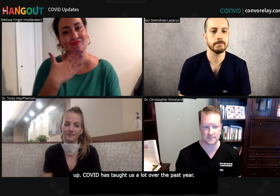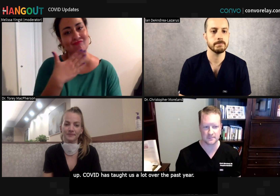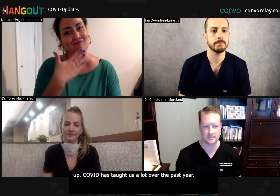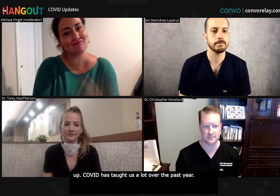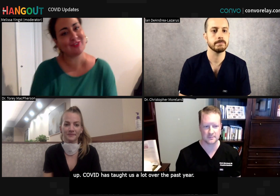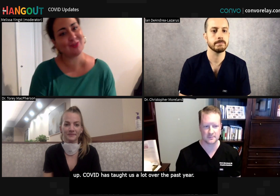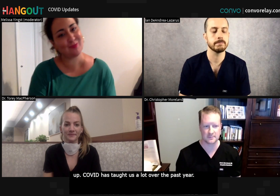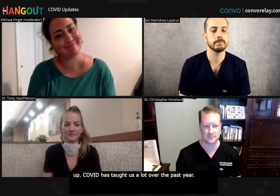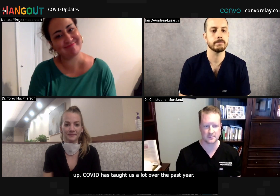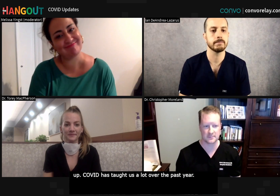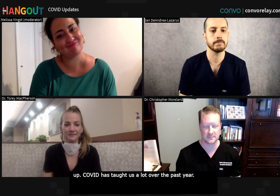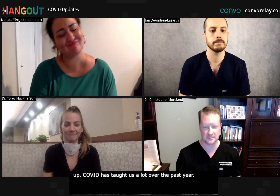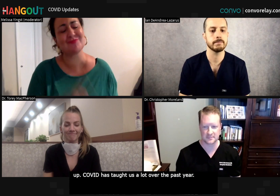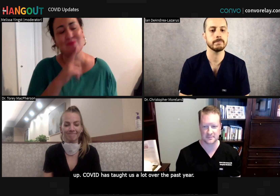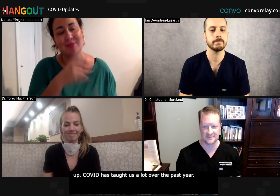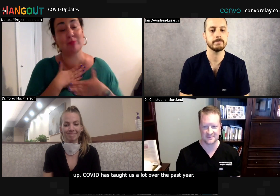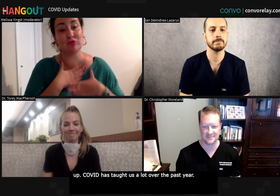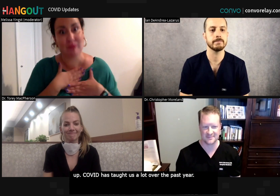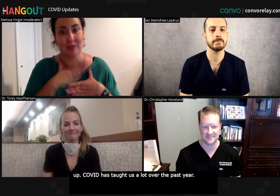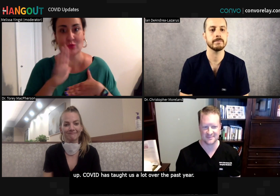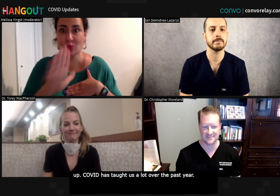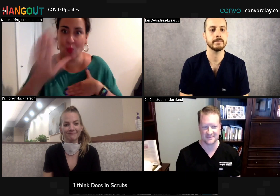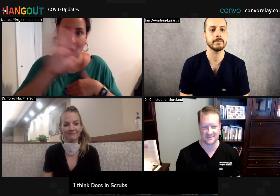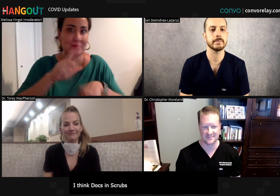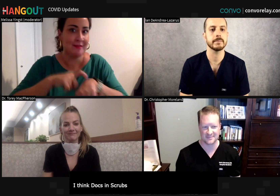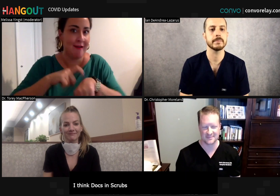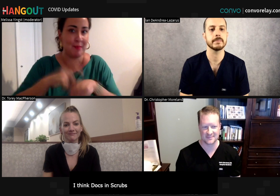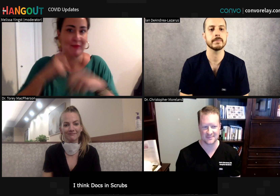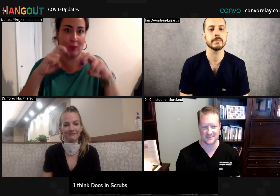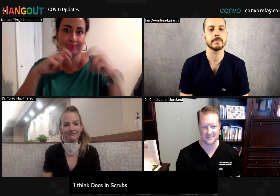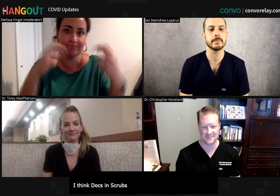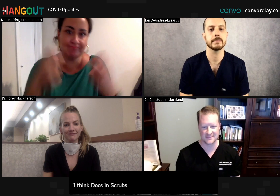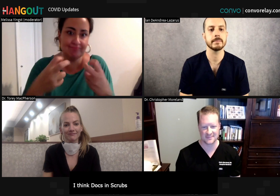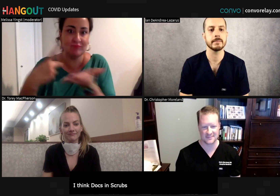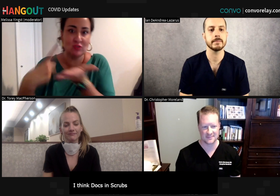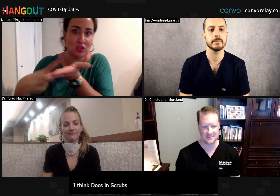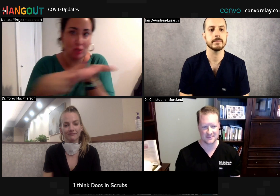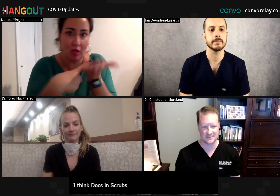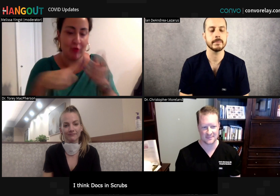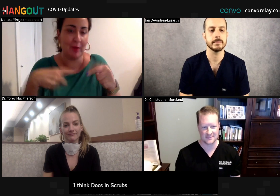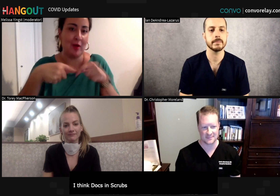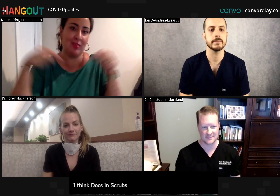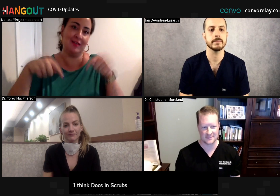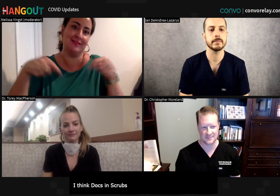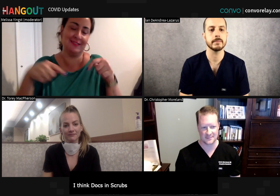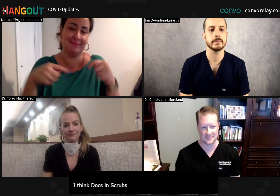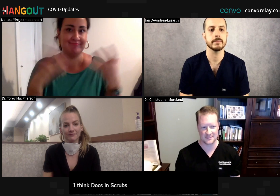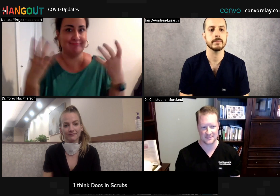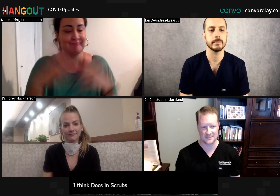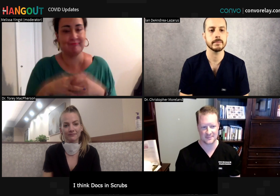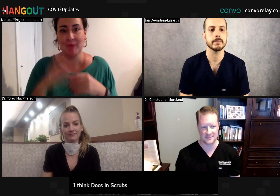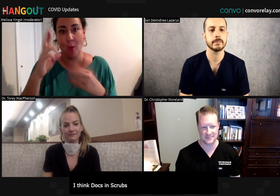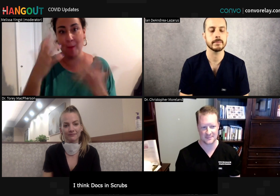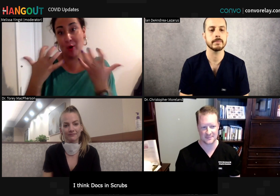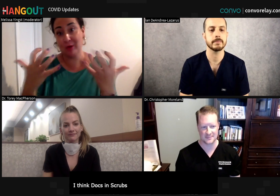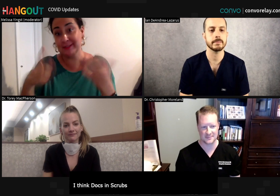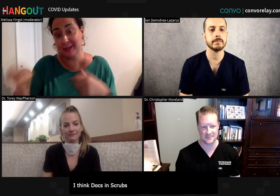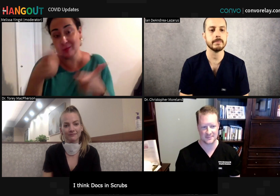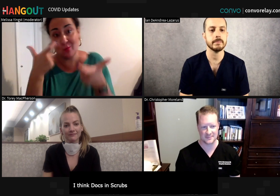well. Wonderful. Thank you. I really appreciate your time for sitting down and having this discussion with us. I'm